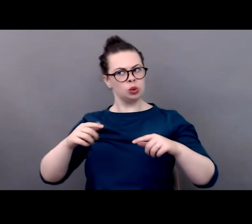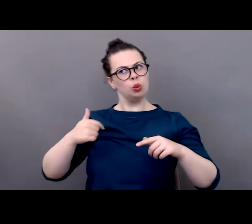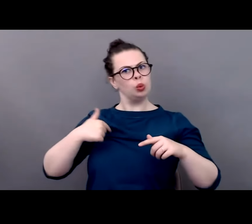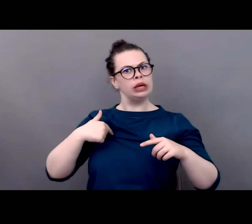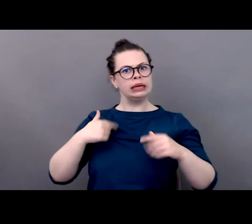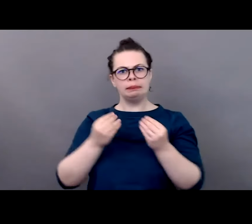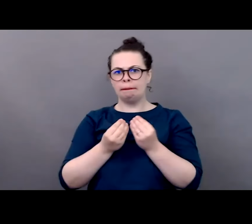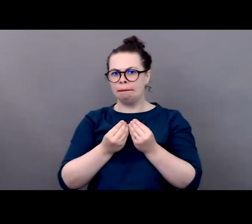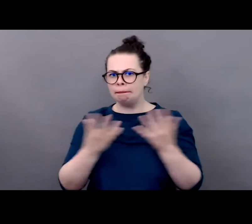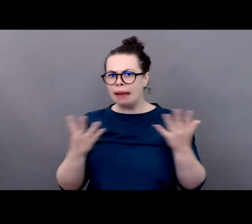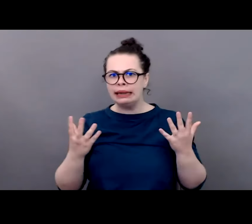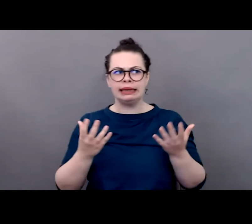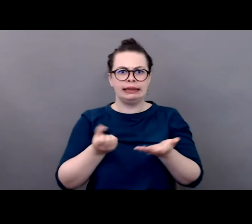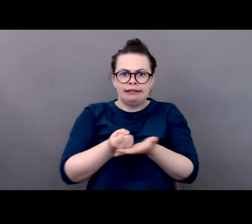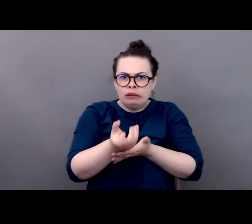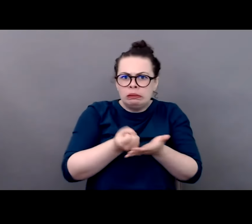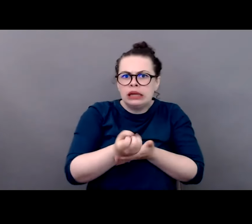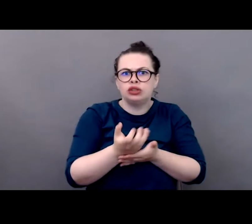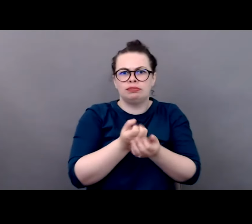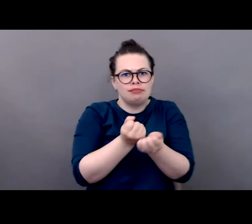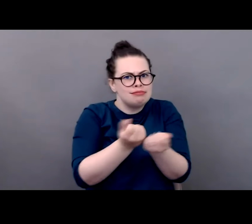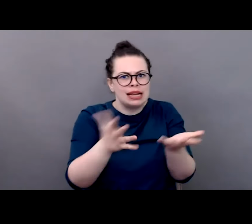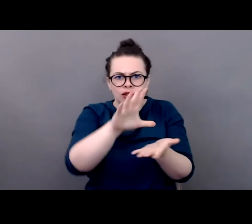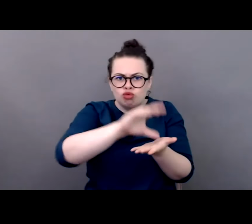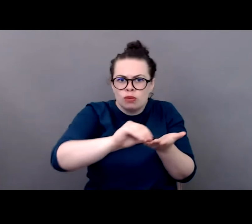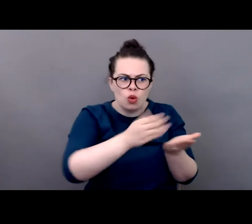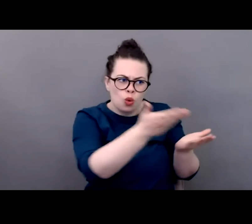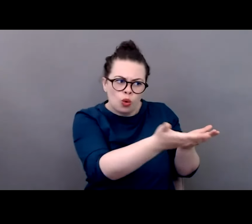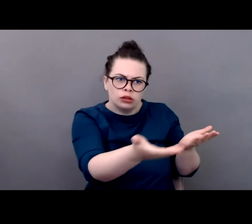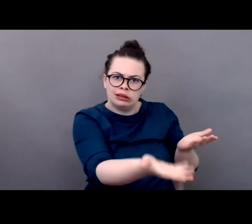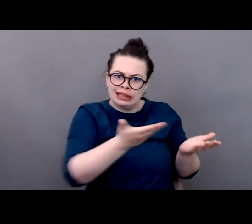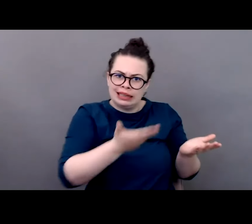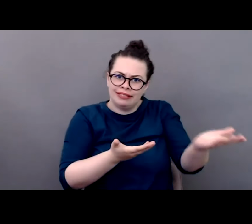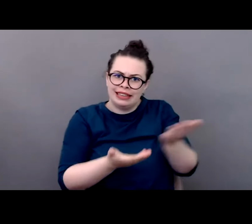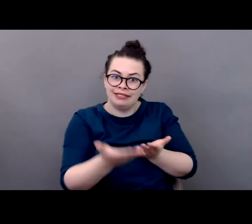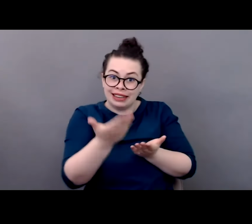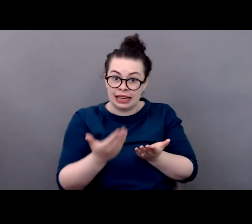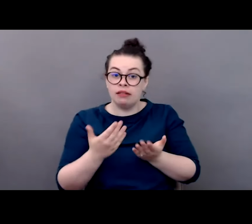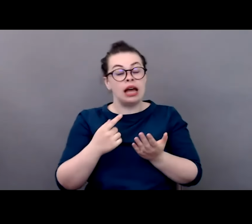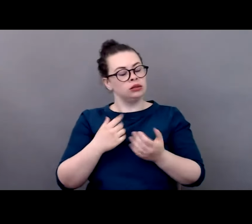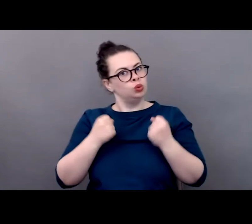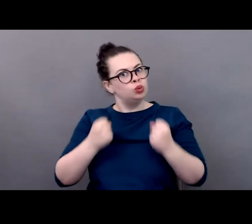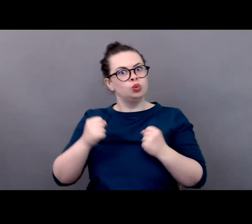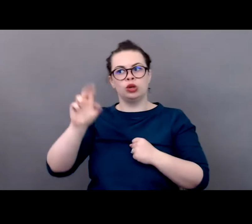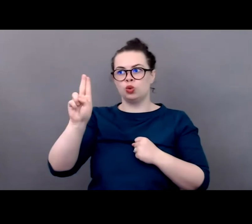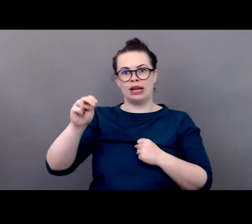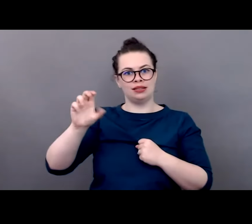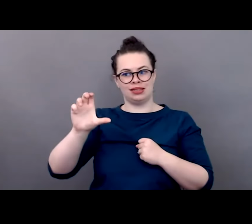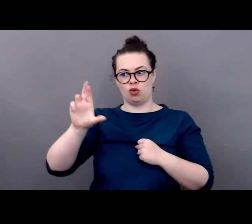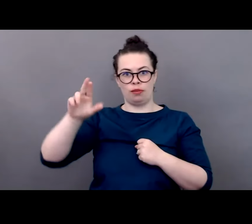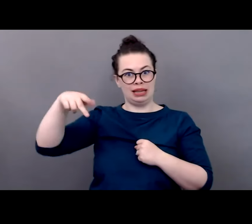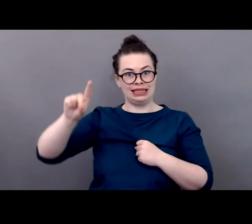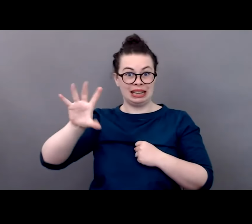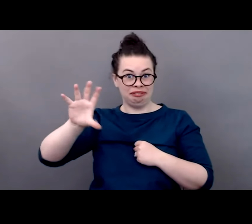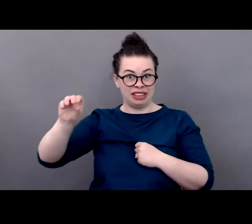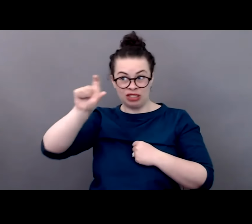with alternative information regarding almost all articles of the convention, about the implementation of the convention in